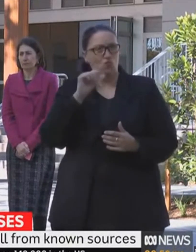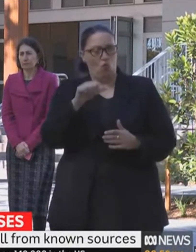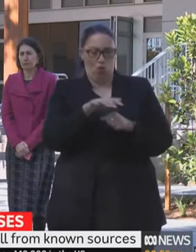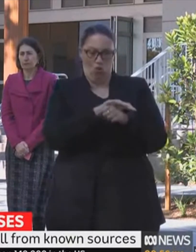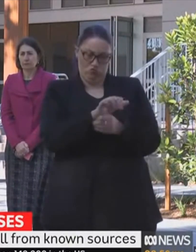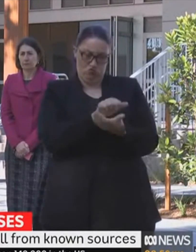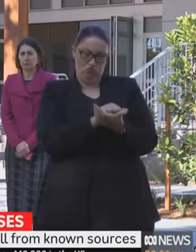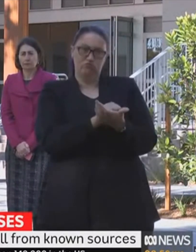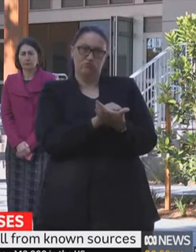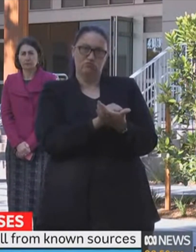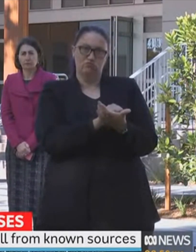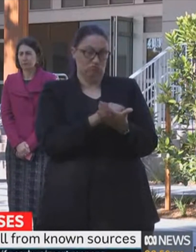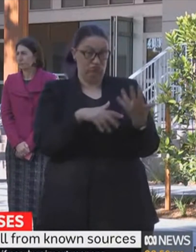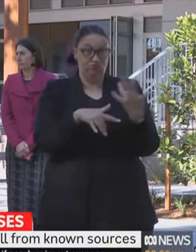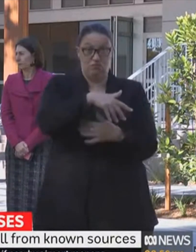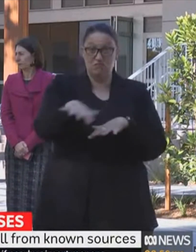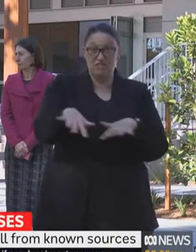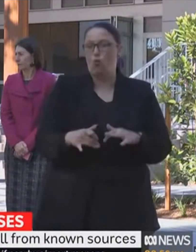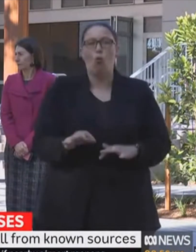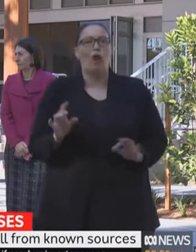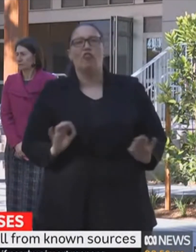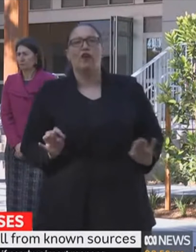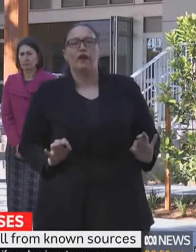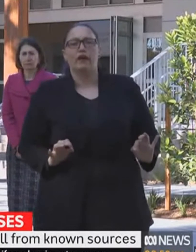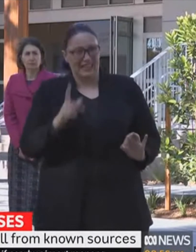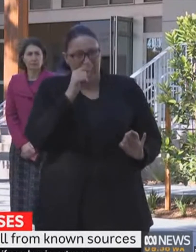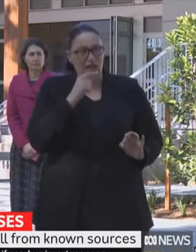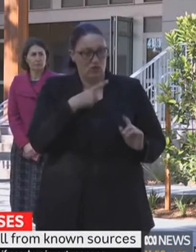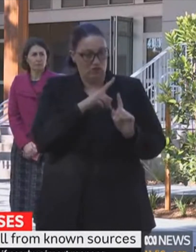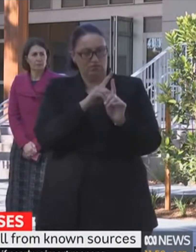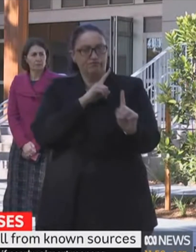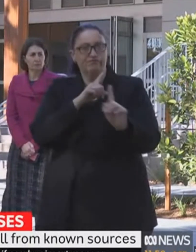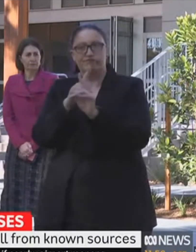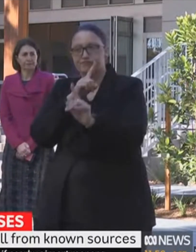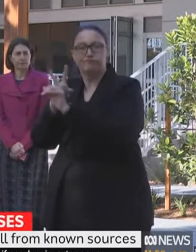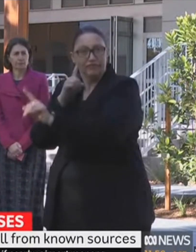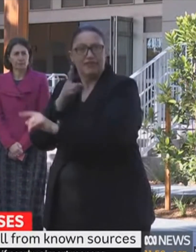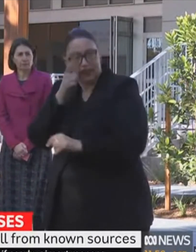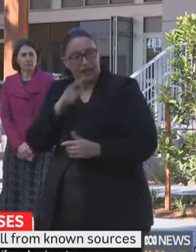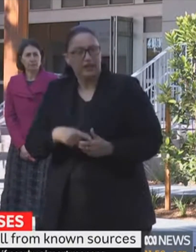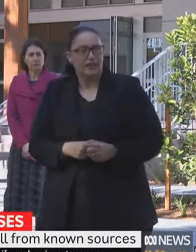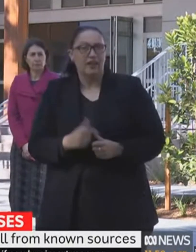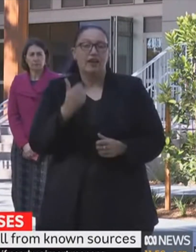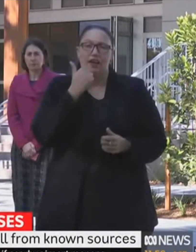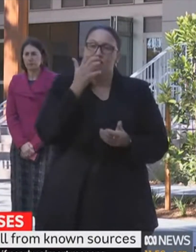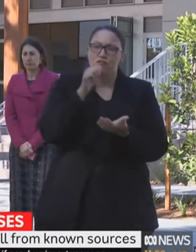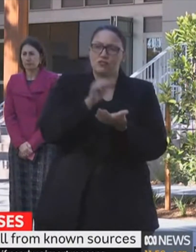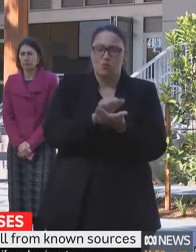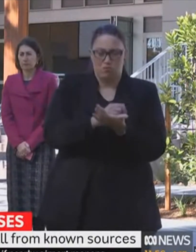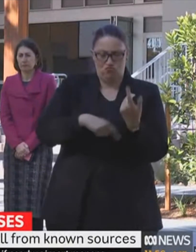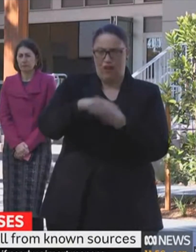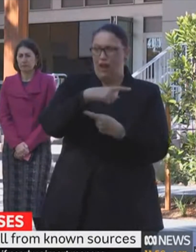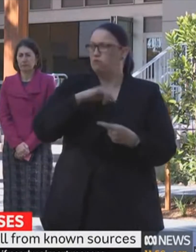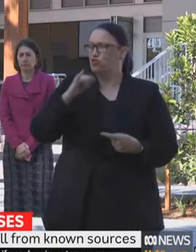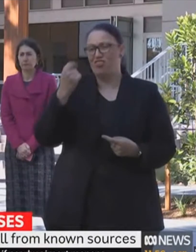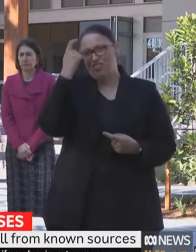supermarket. Depends on the time you shop and the whether you can maintain that social distancing. Every supermarket,